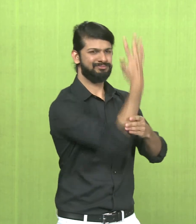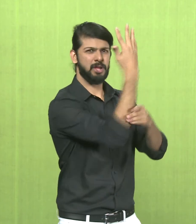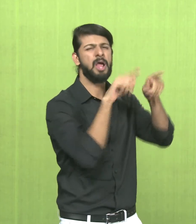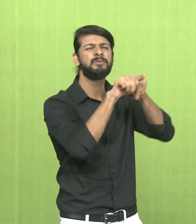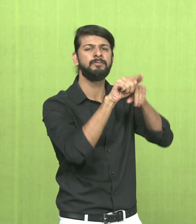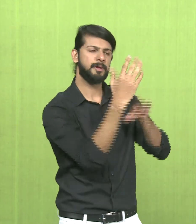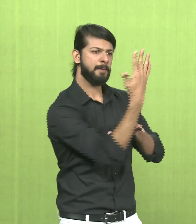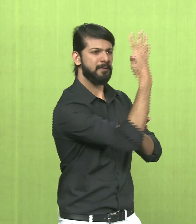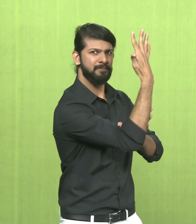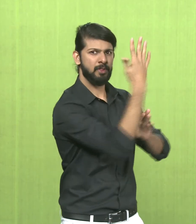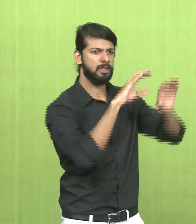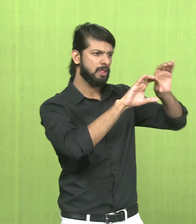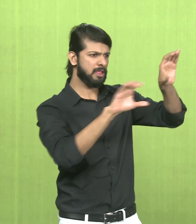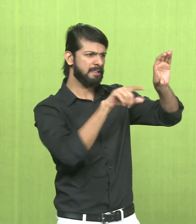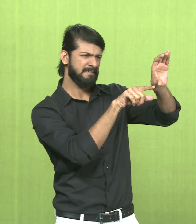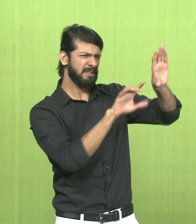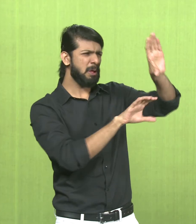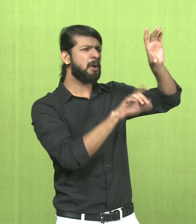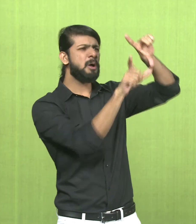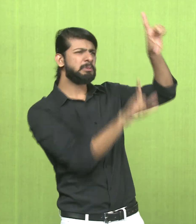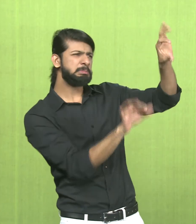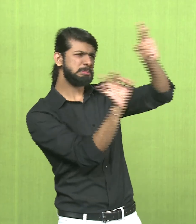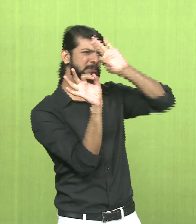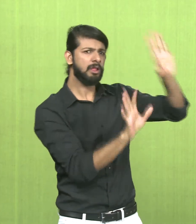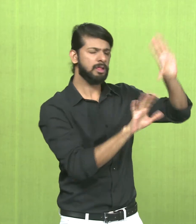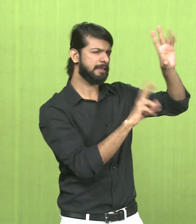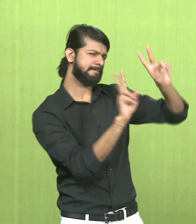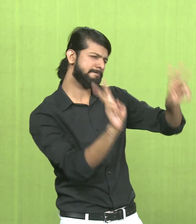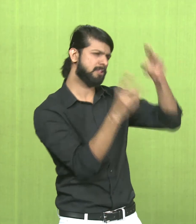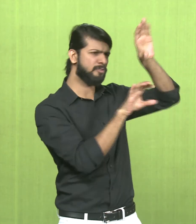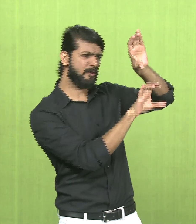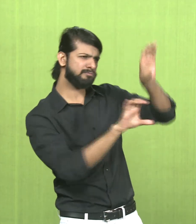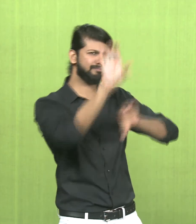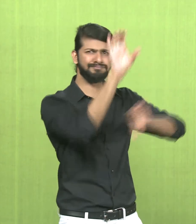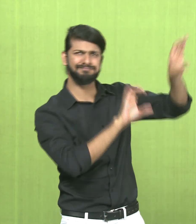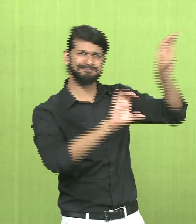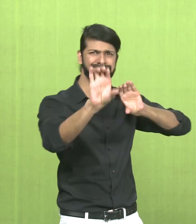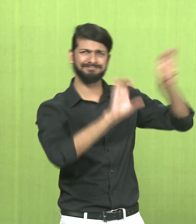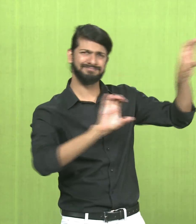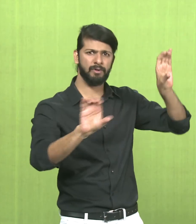depicts the subject from a multitude of